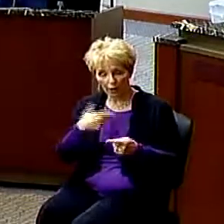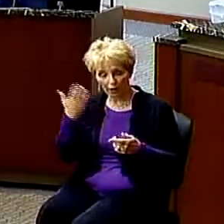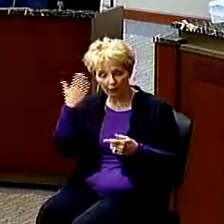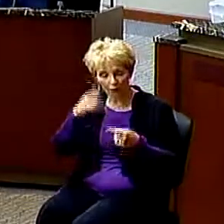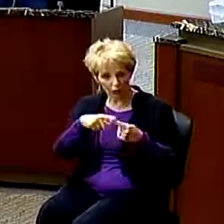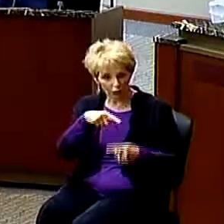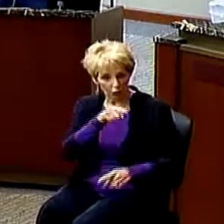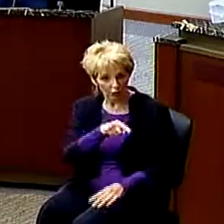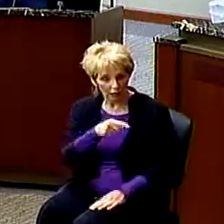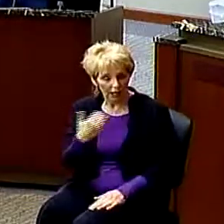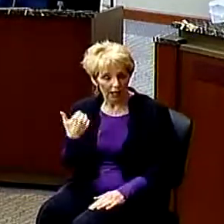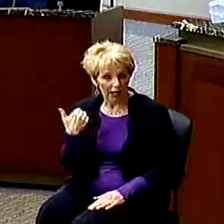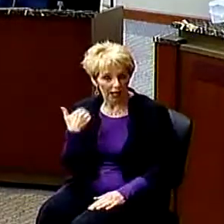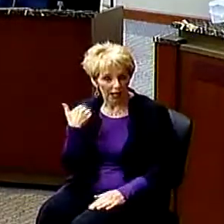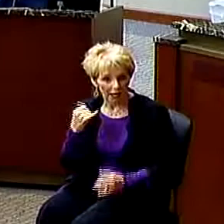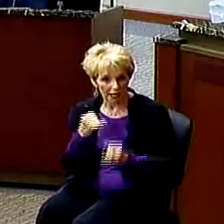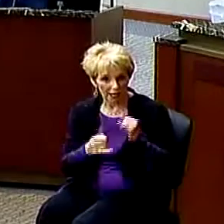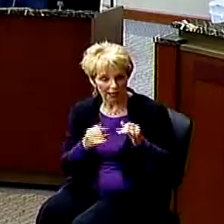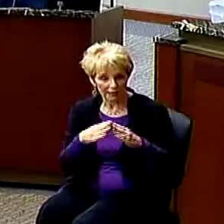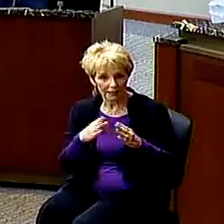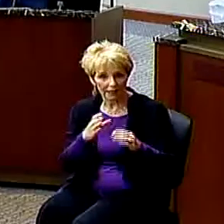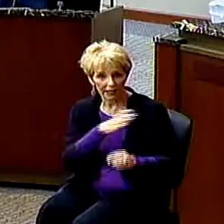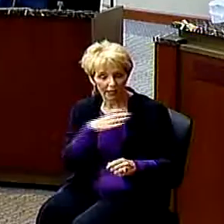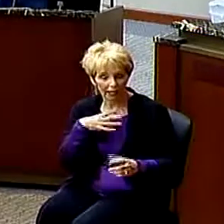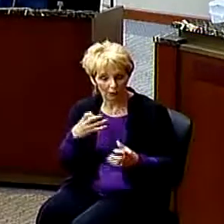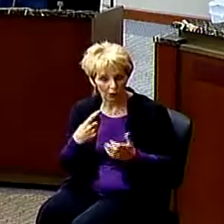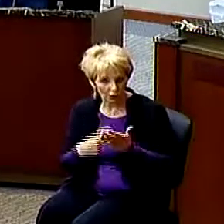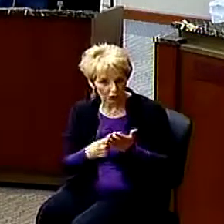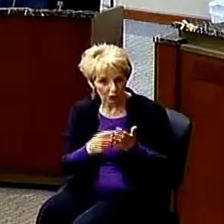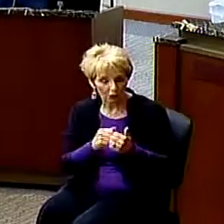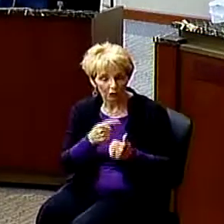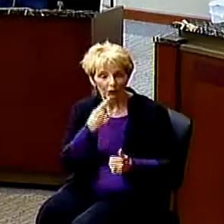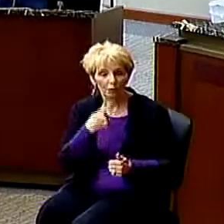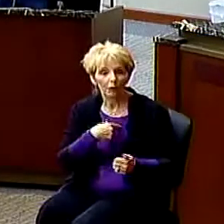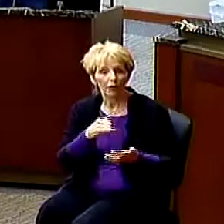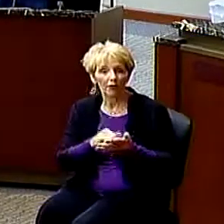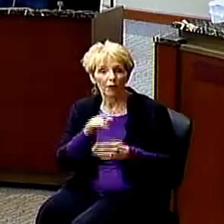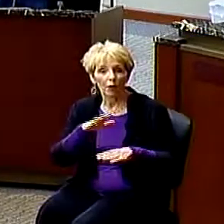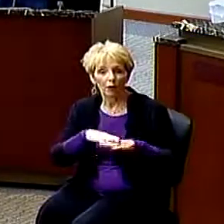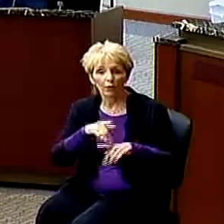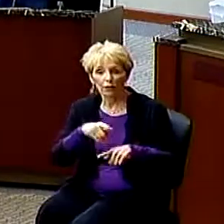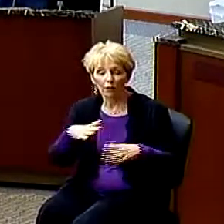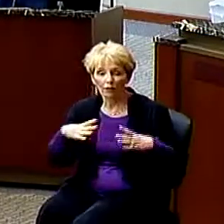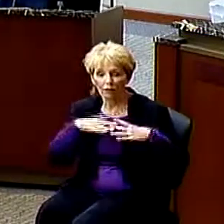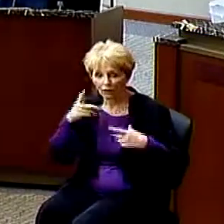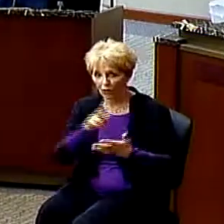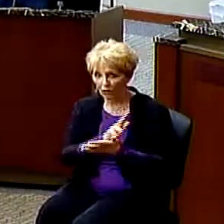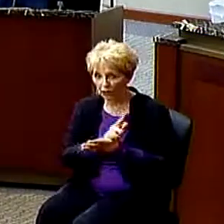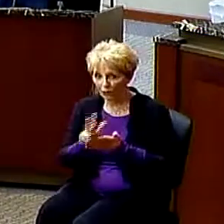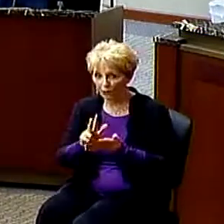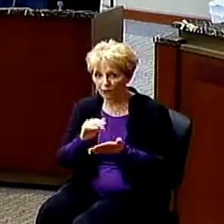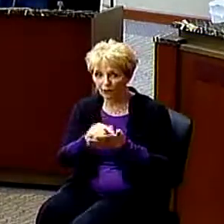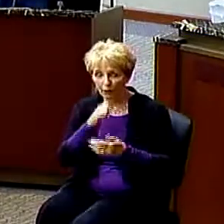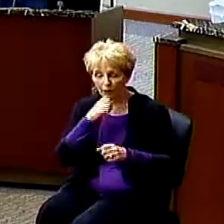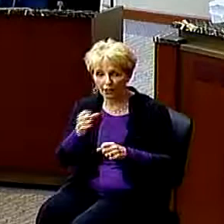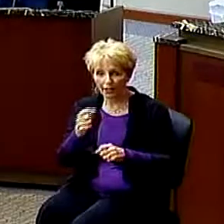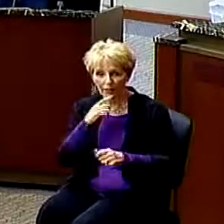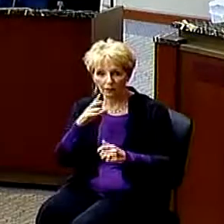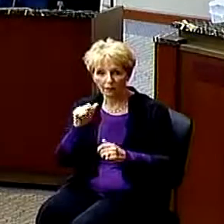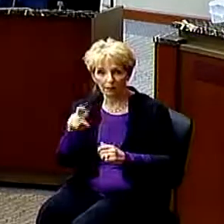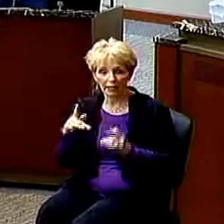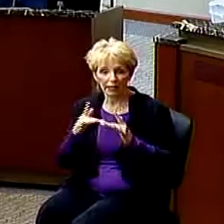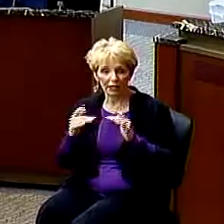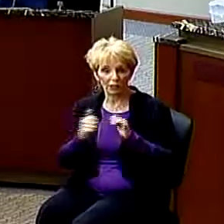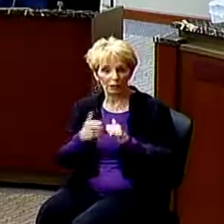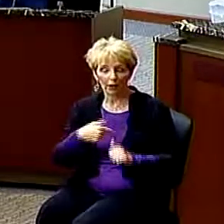you last city council meeting that I wanted to discuss it. You told me that she would be on vacation for 3 weeks and that you would be getting back in touch with